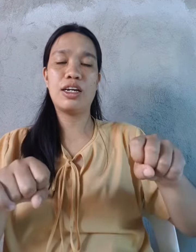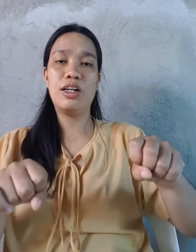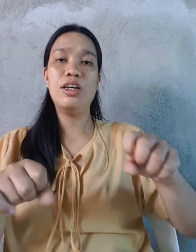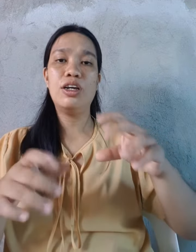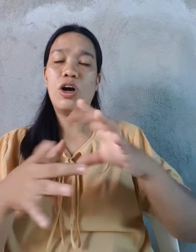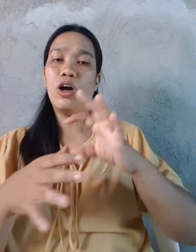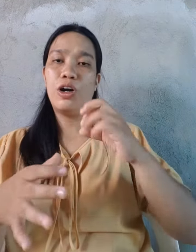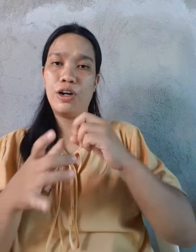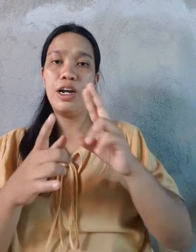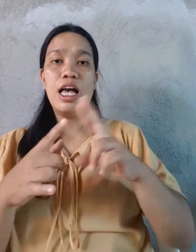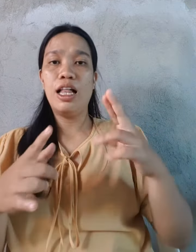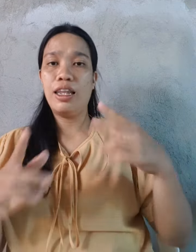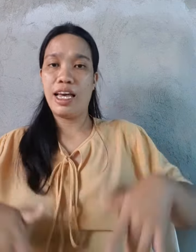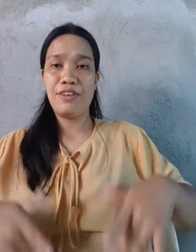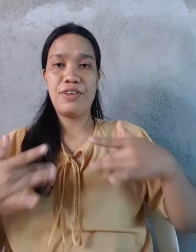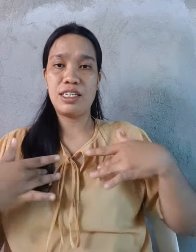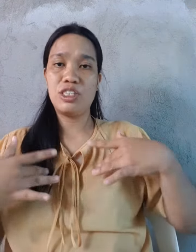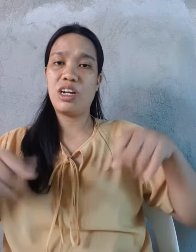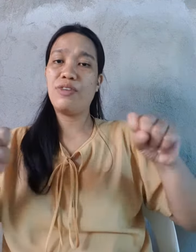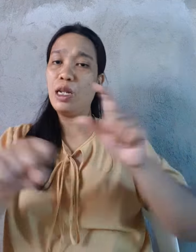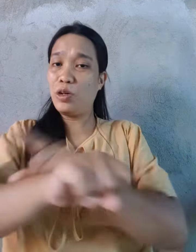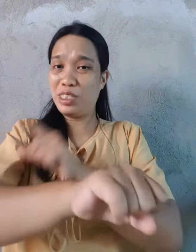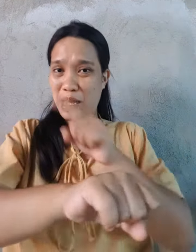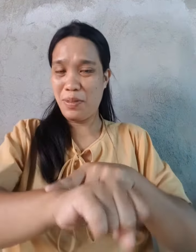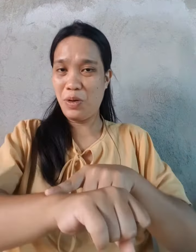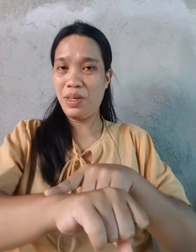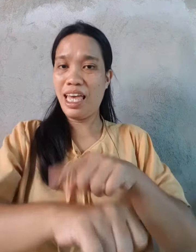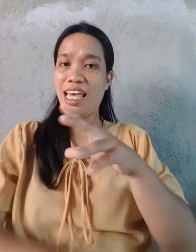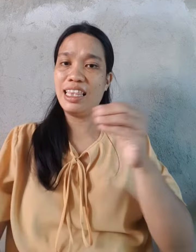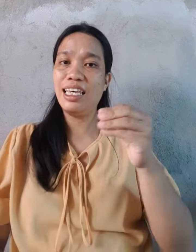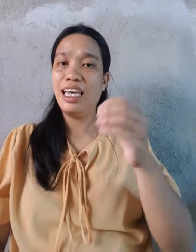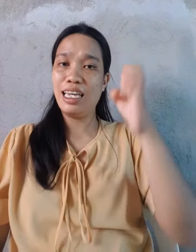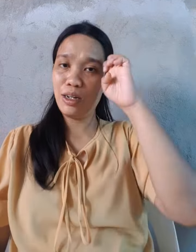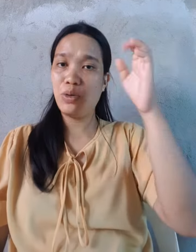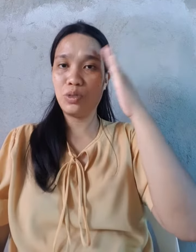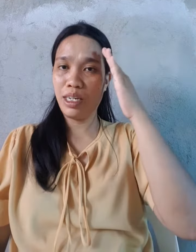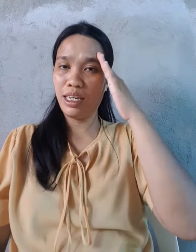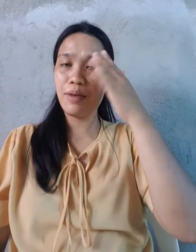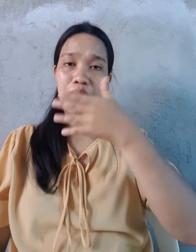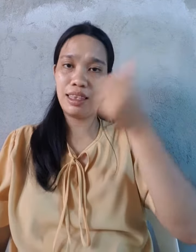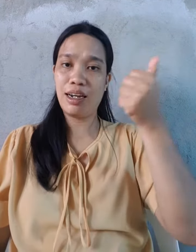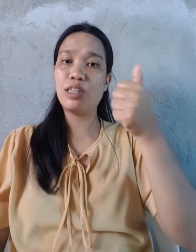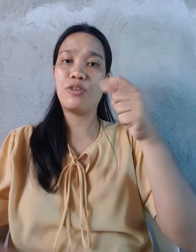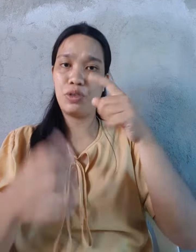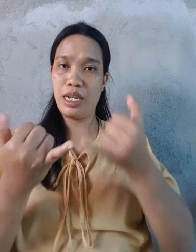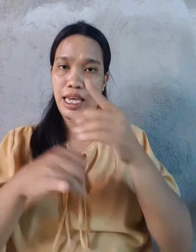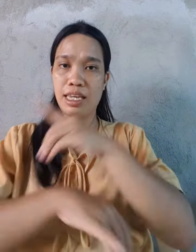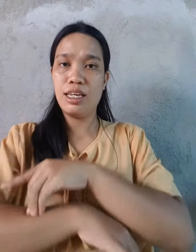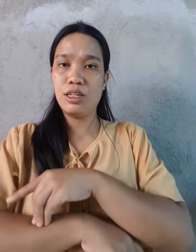motorcycle or life as he driving long time ago, and he knows me better as of today.